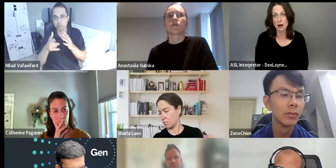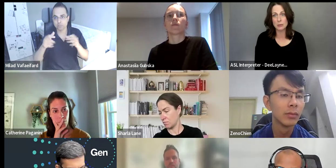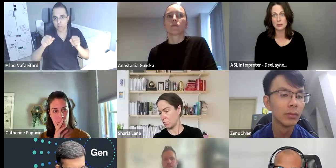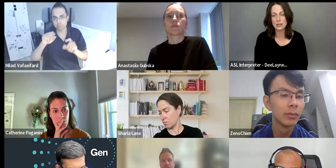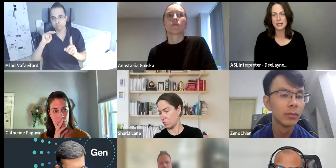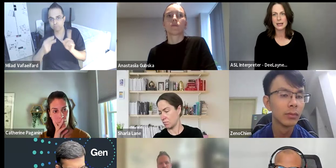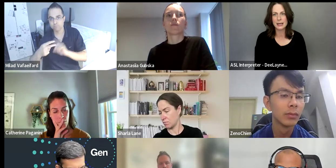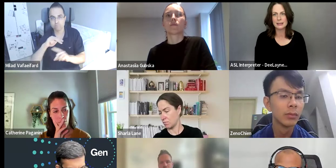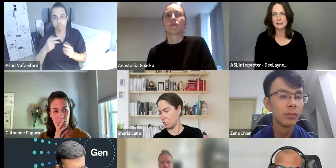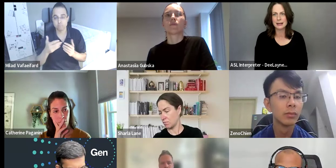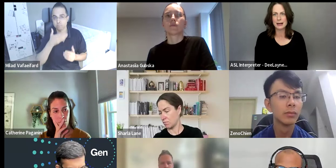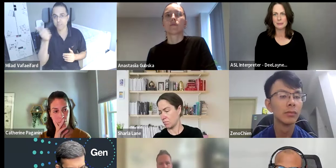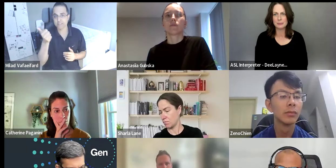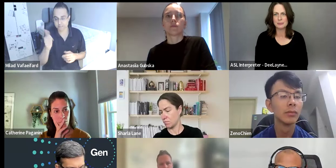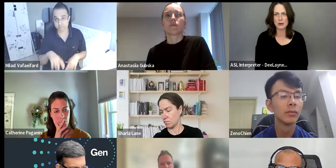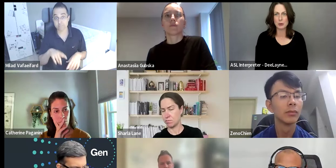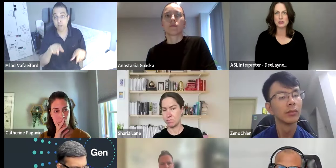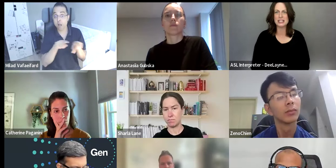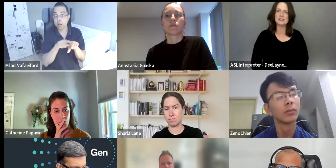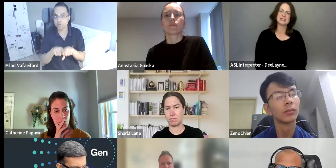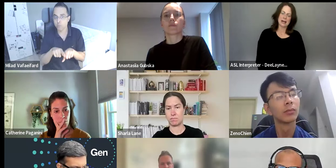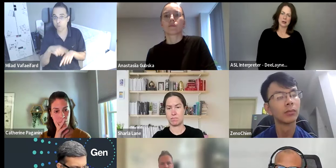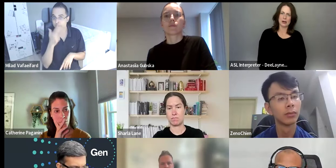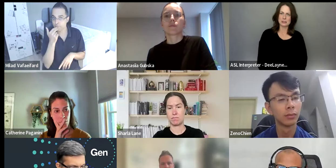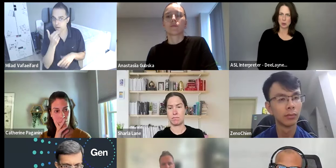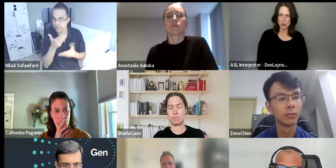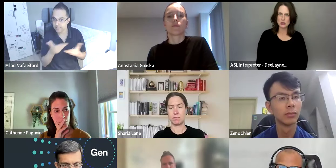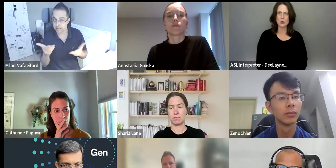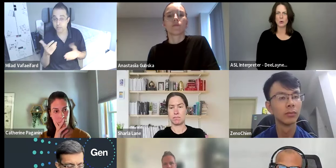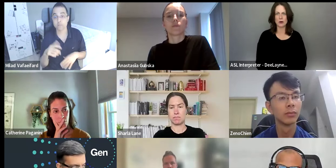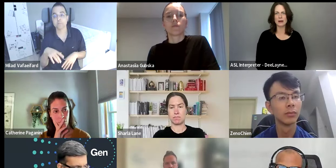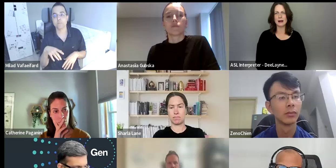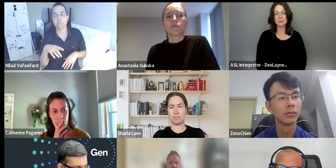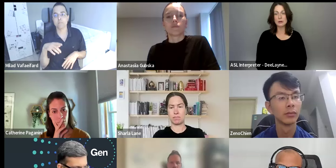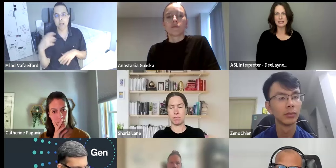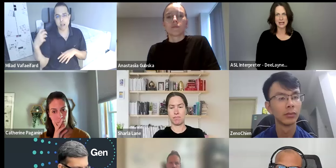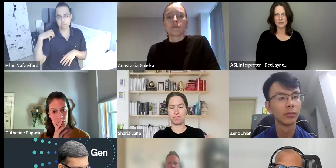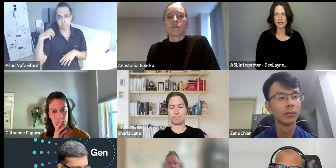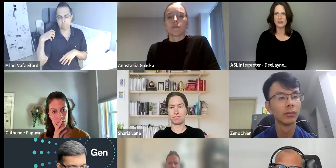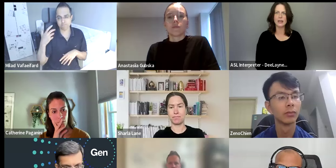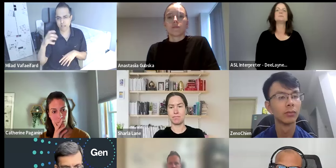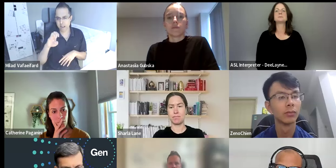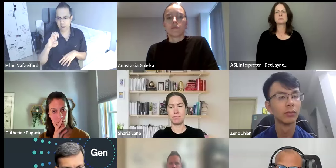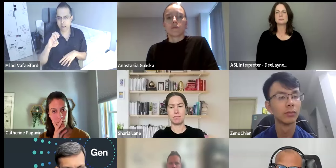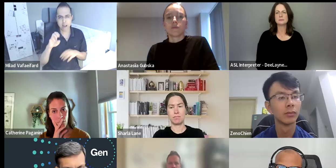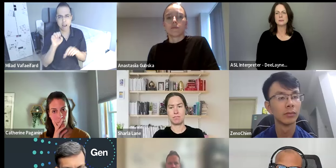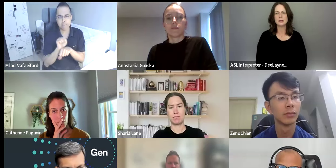your job and how you're perceived as a technical expert or really it's kind of a funny